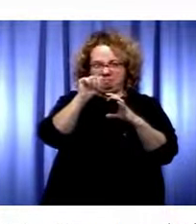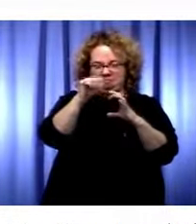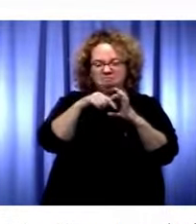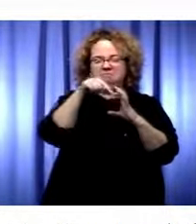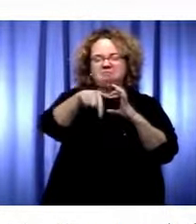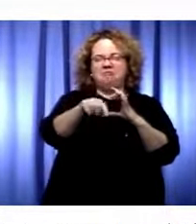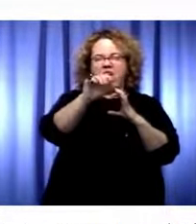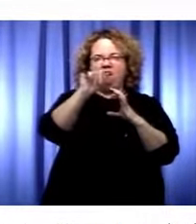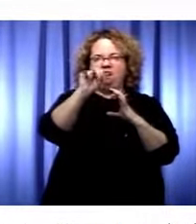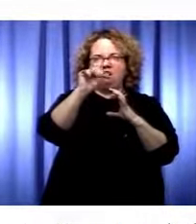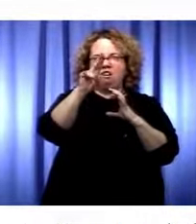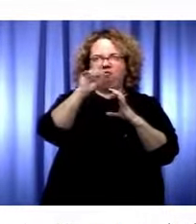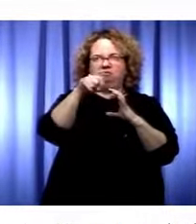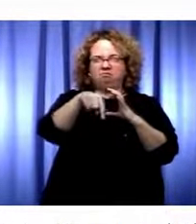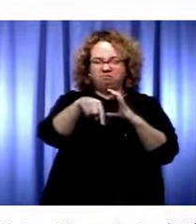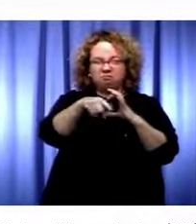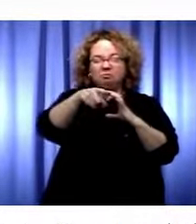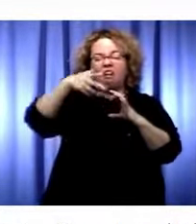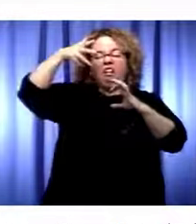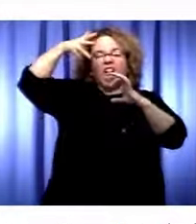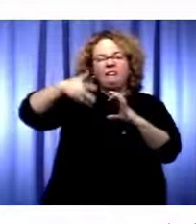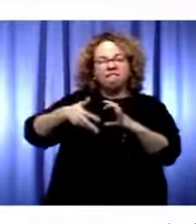as the rectum and the anus.